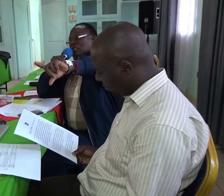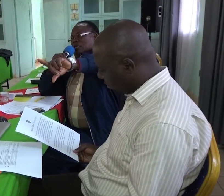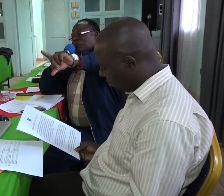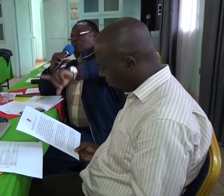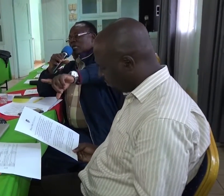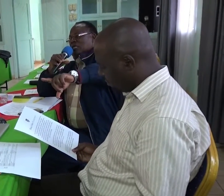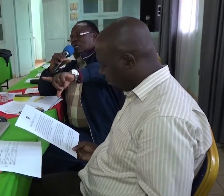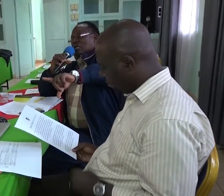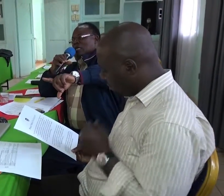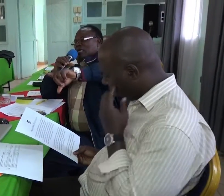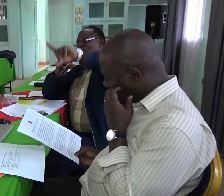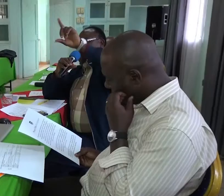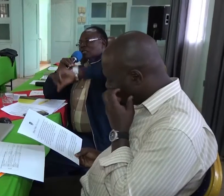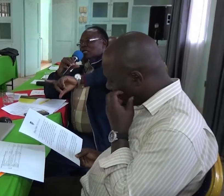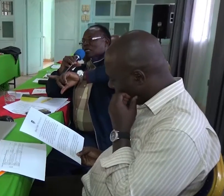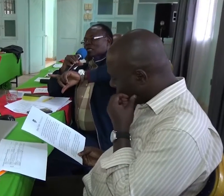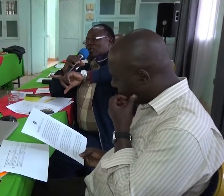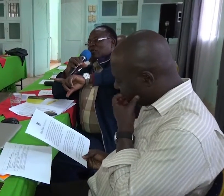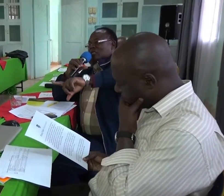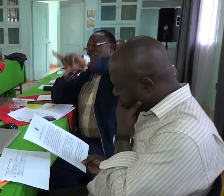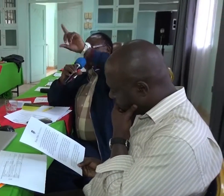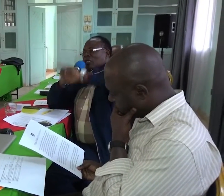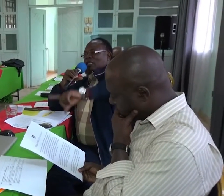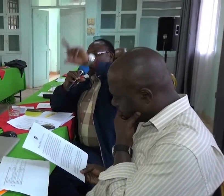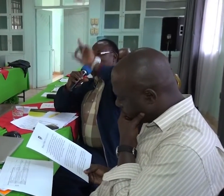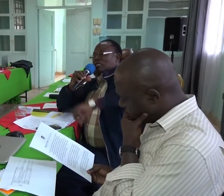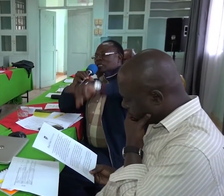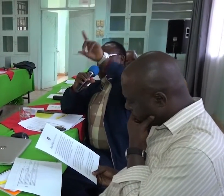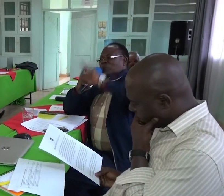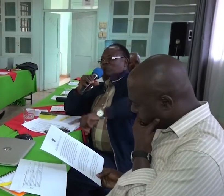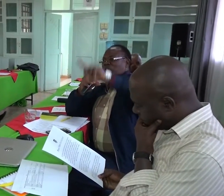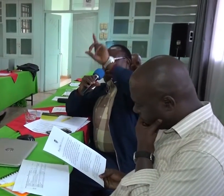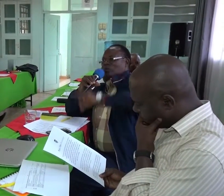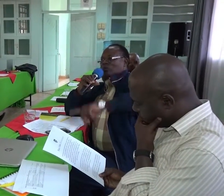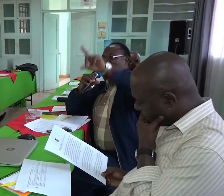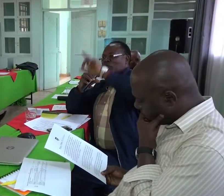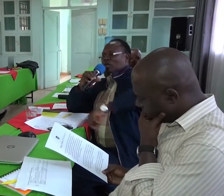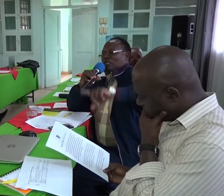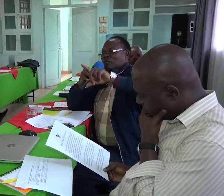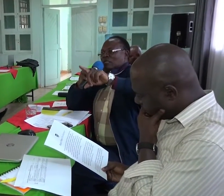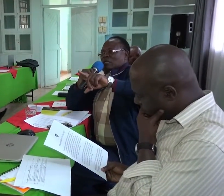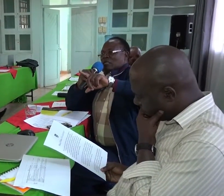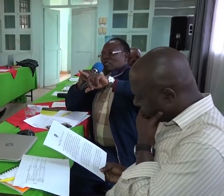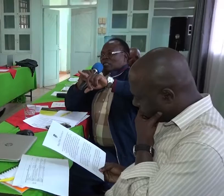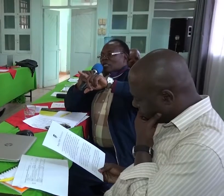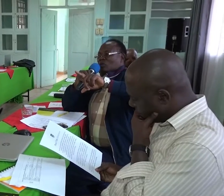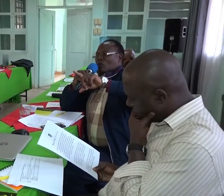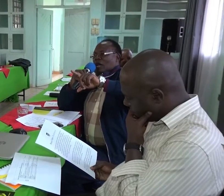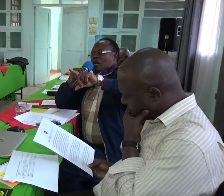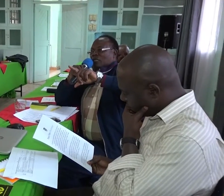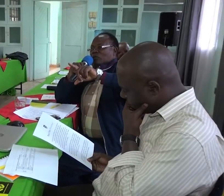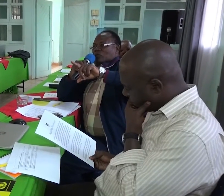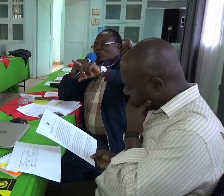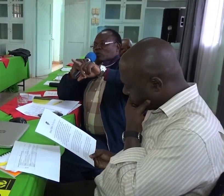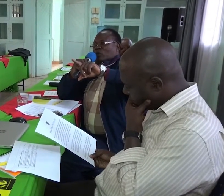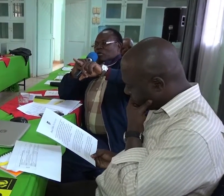D in primary, in secondary, you can see what you are encouraging is people just to fail. So